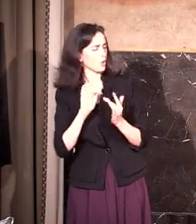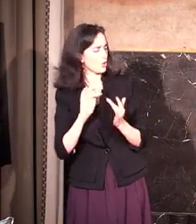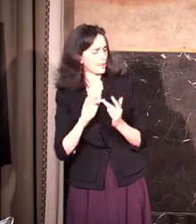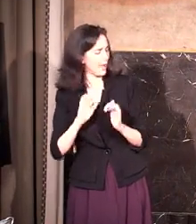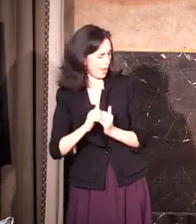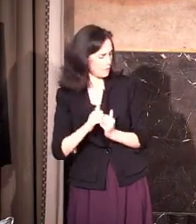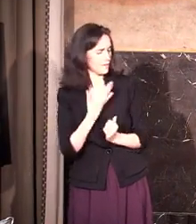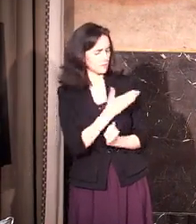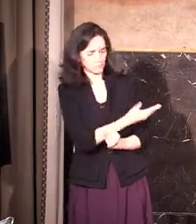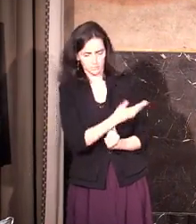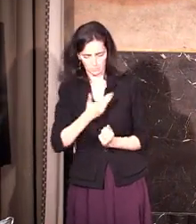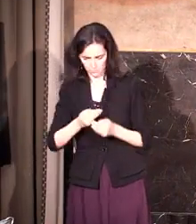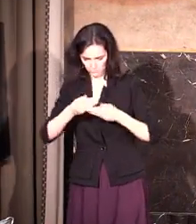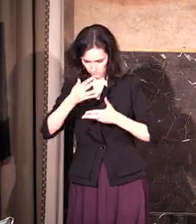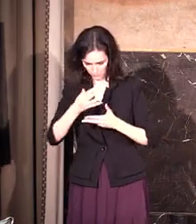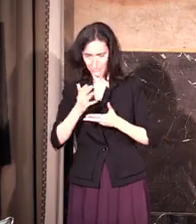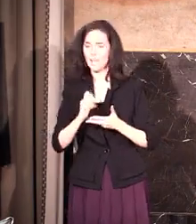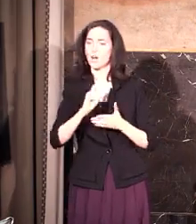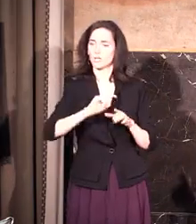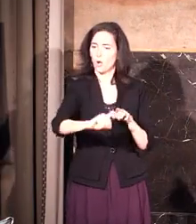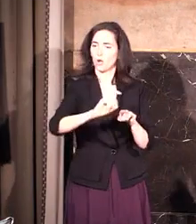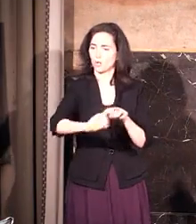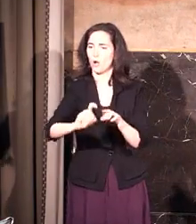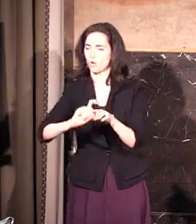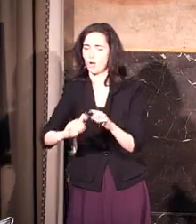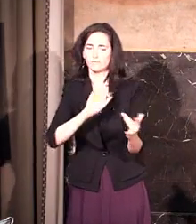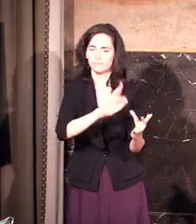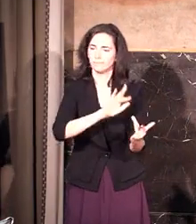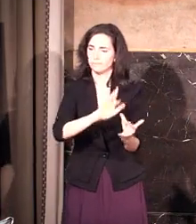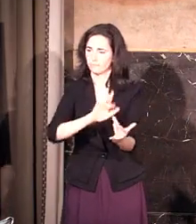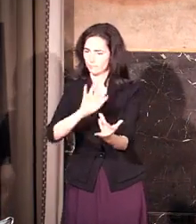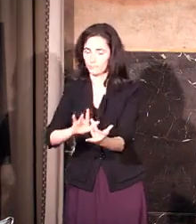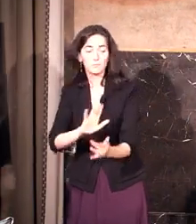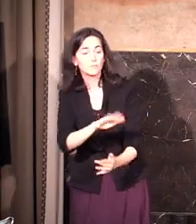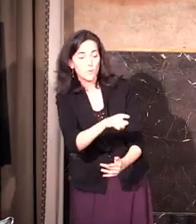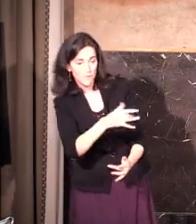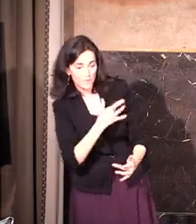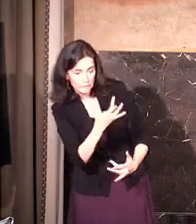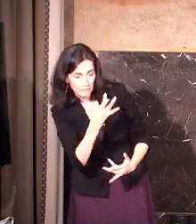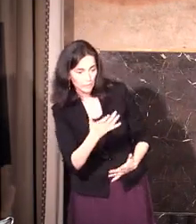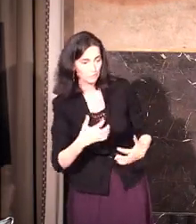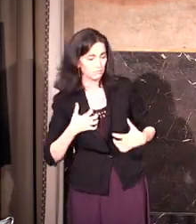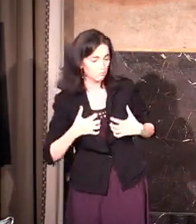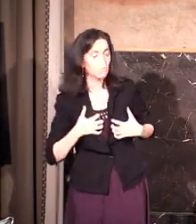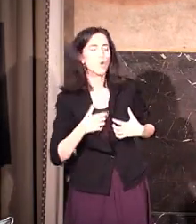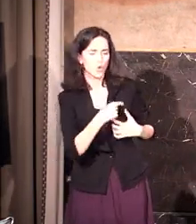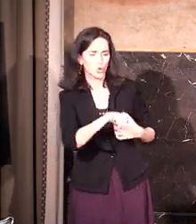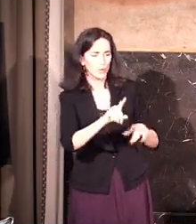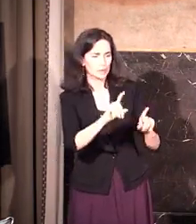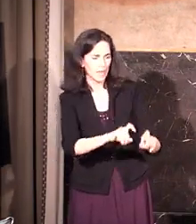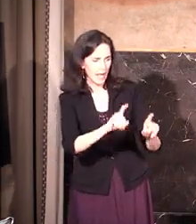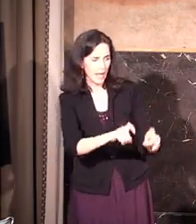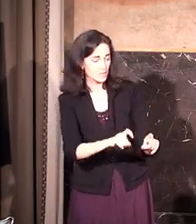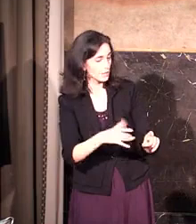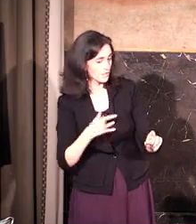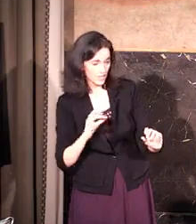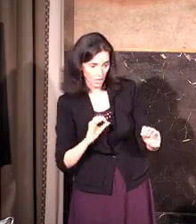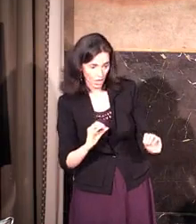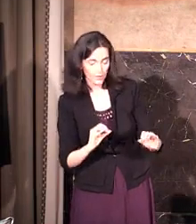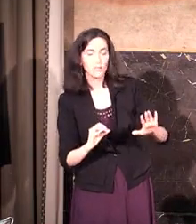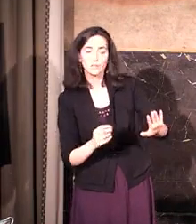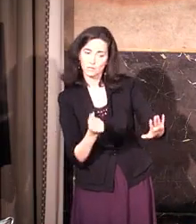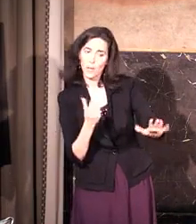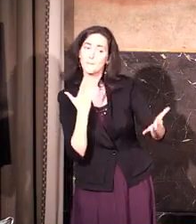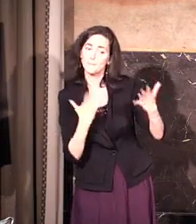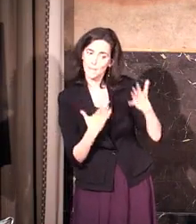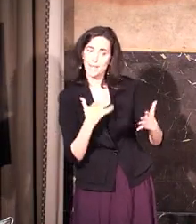Then they start calling those individuals. Do you have symptoms? If so, you really need to go get a test. If you don't have symptoms, understand